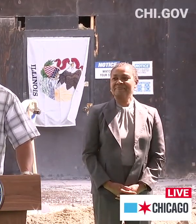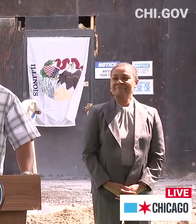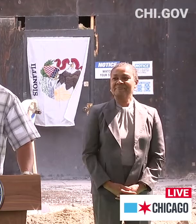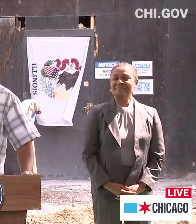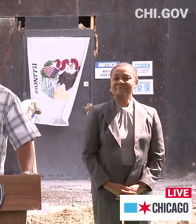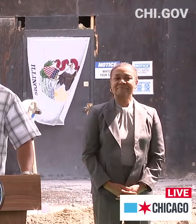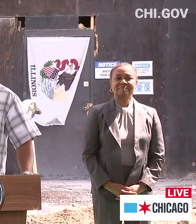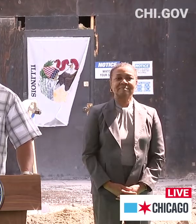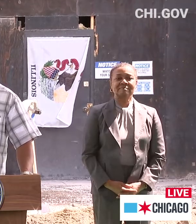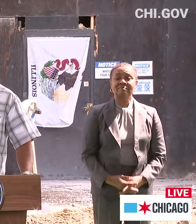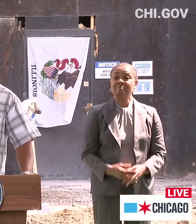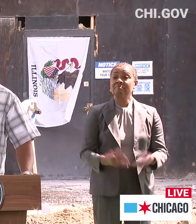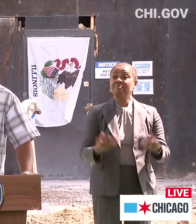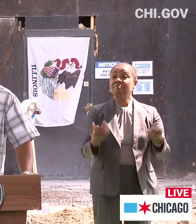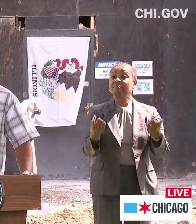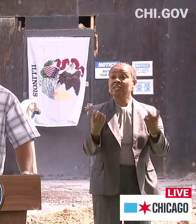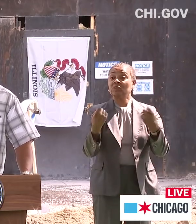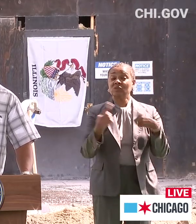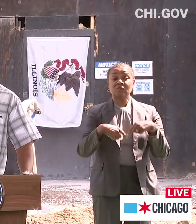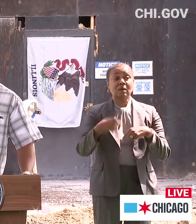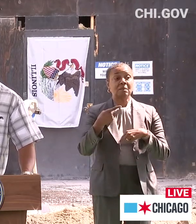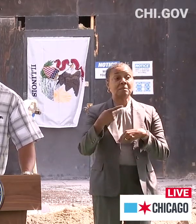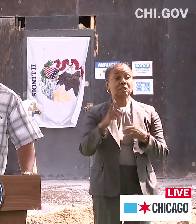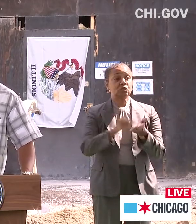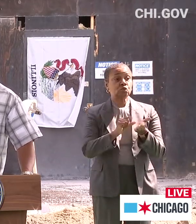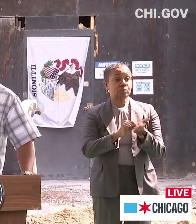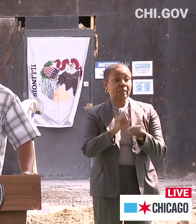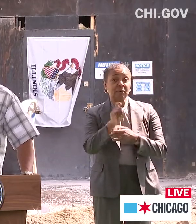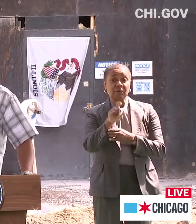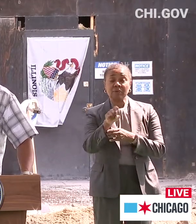All right, any questions from the press?